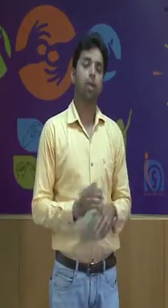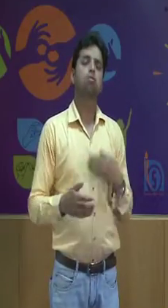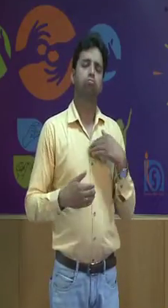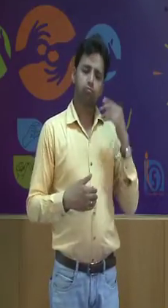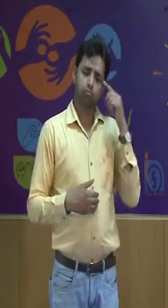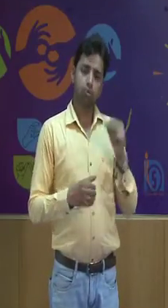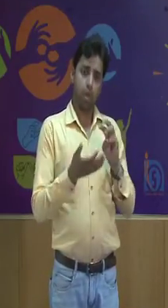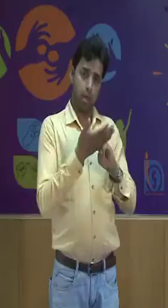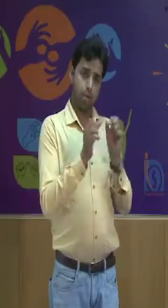According to Manu,